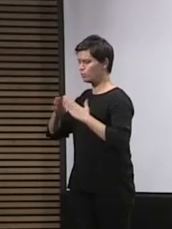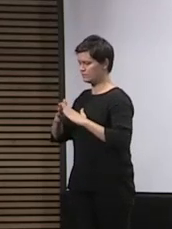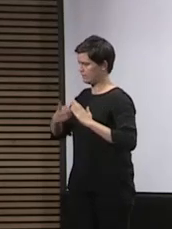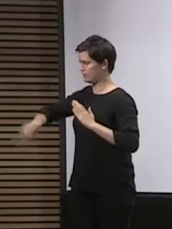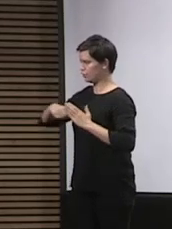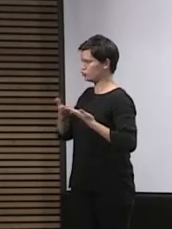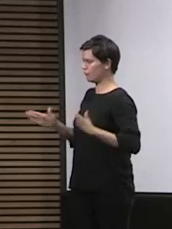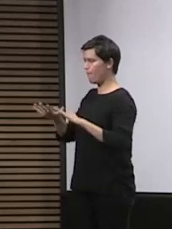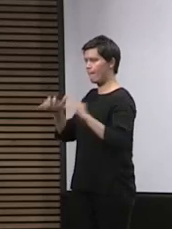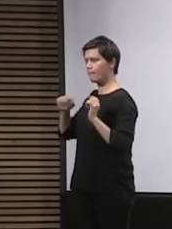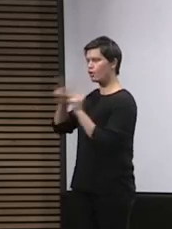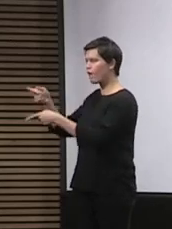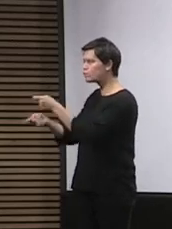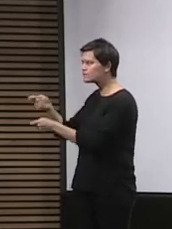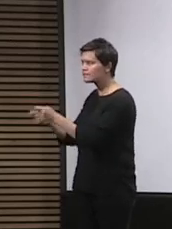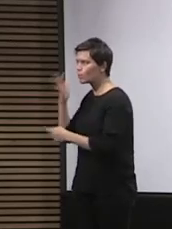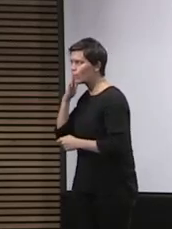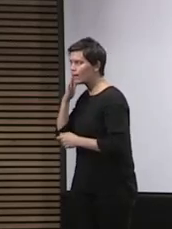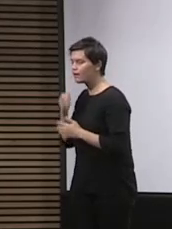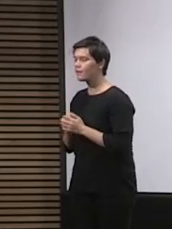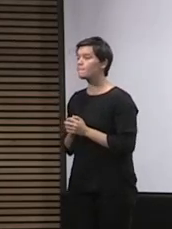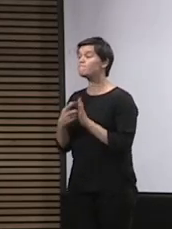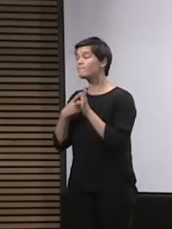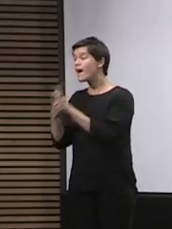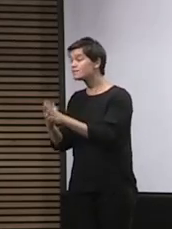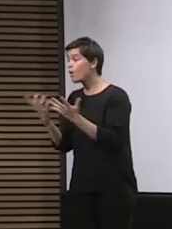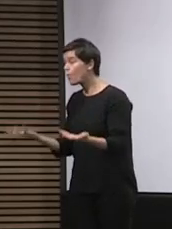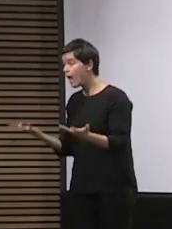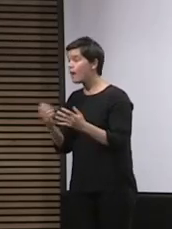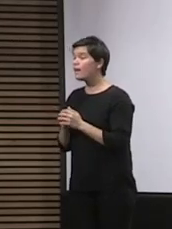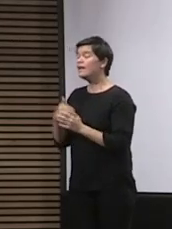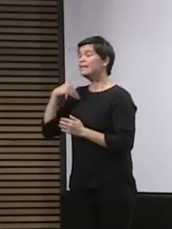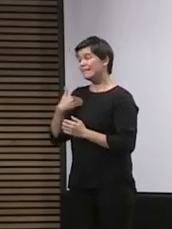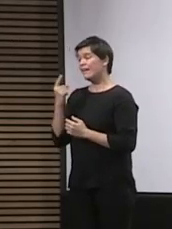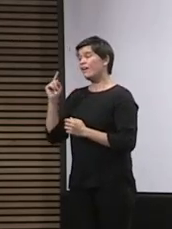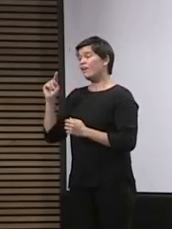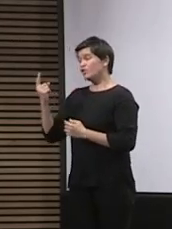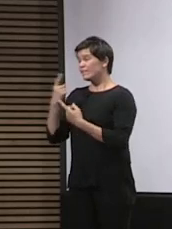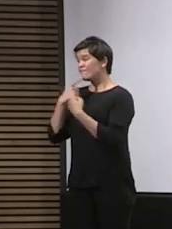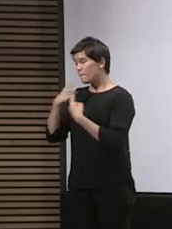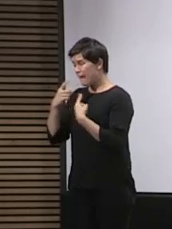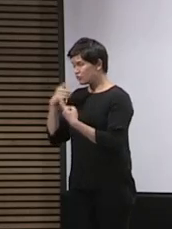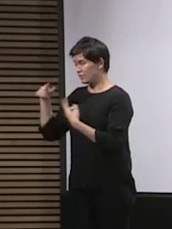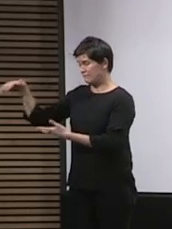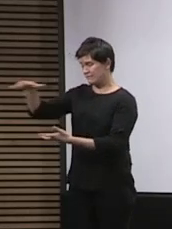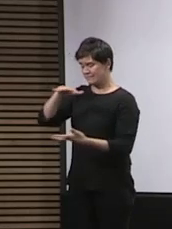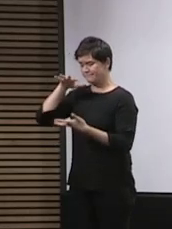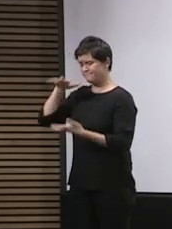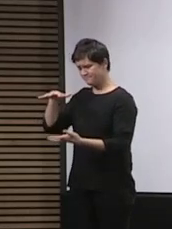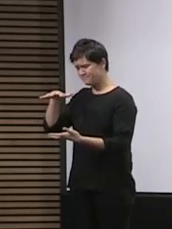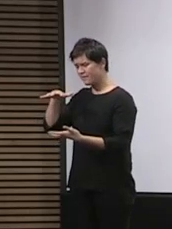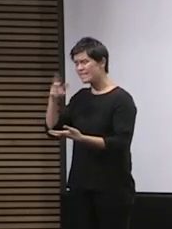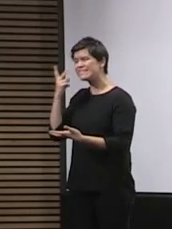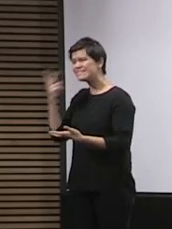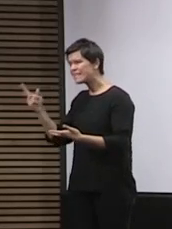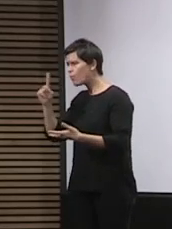by that I mean that we will be identifying all the different information sources that we need to allow us to truly say what is happening